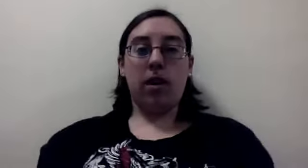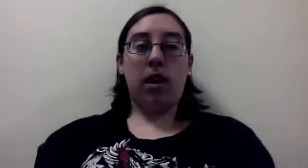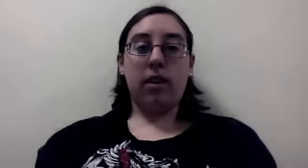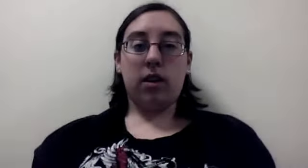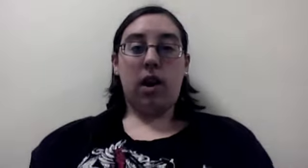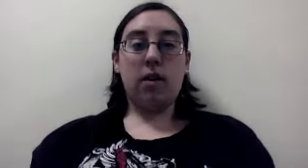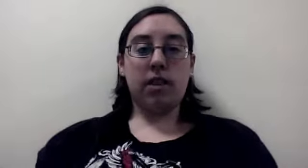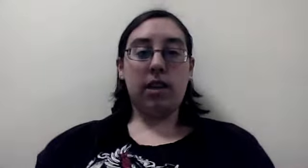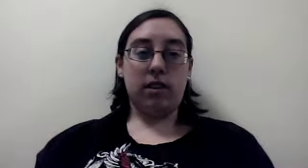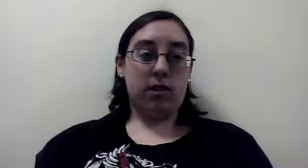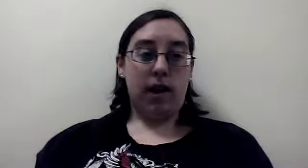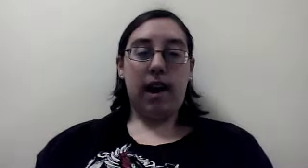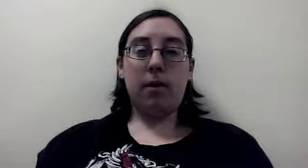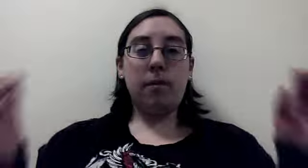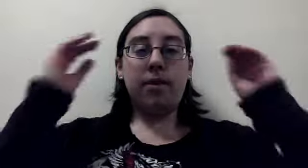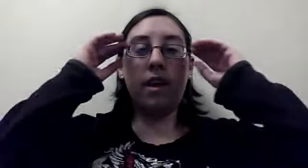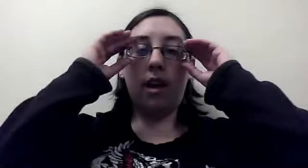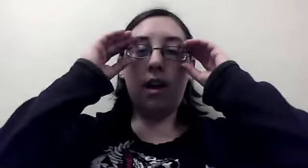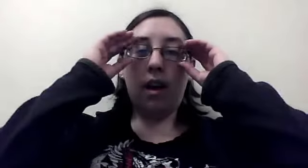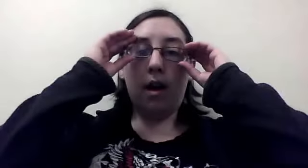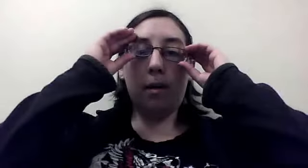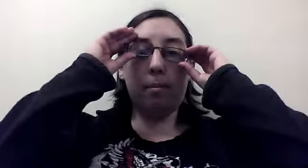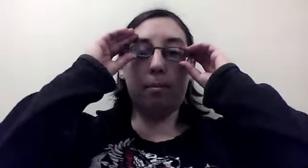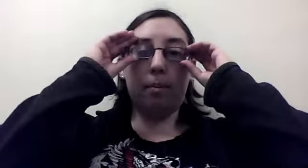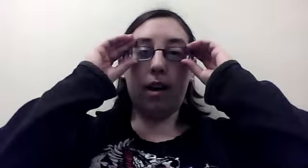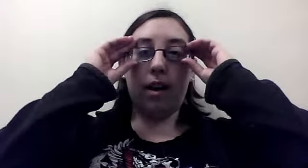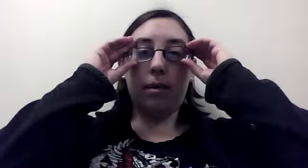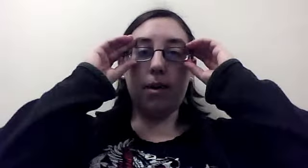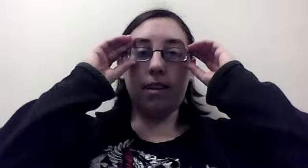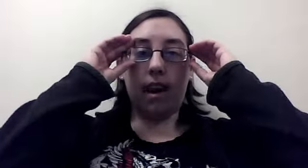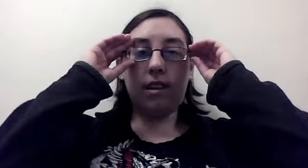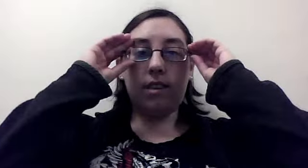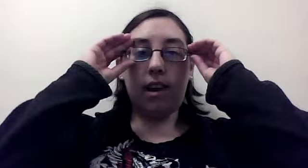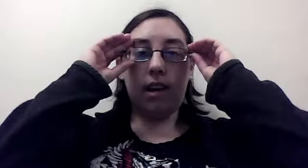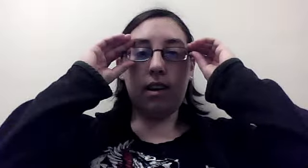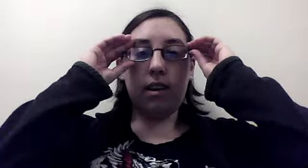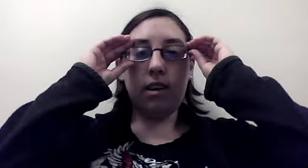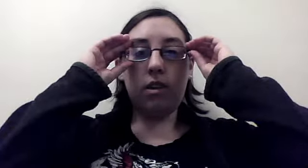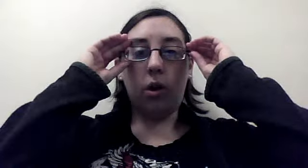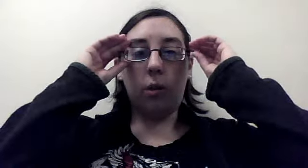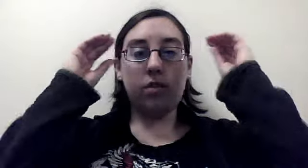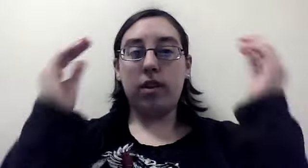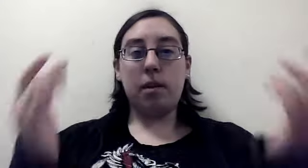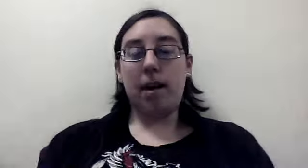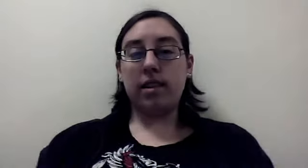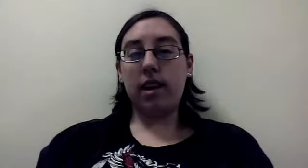on their conversations right now. But besides that, no one's really paying attention.